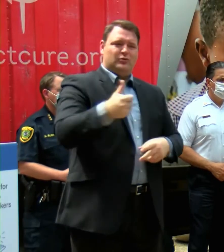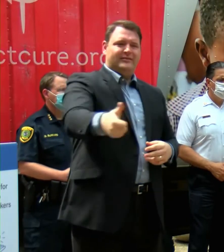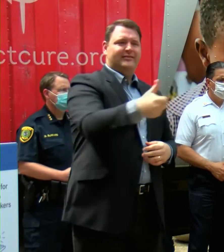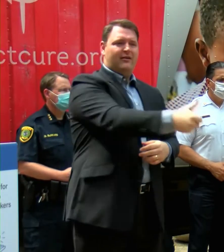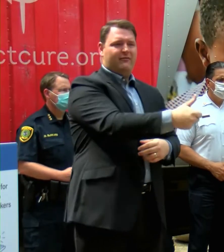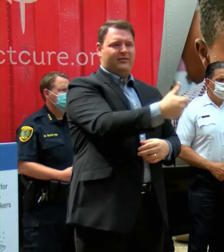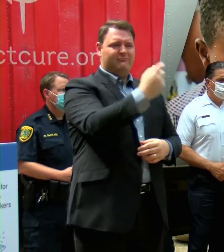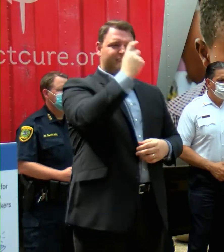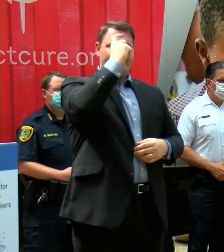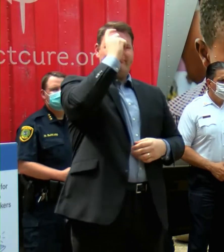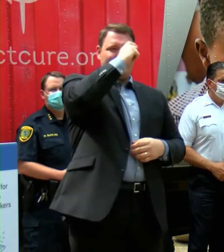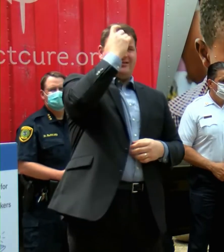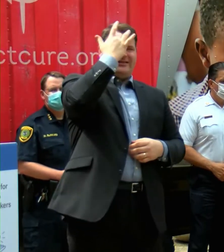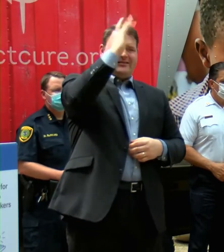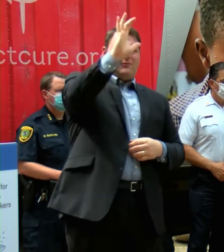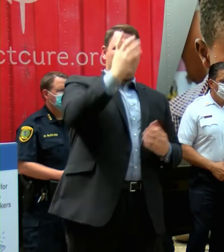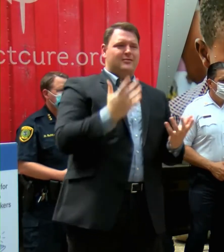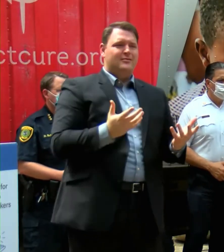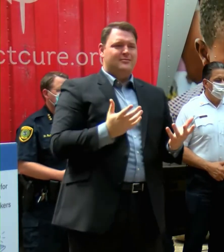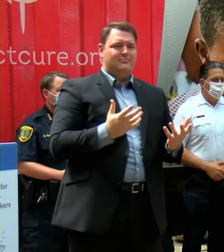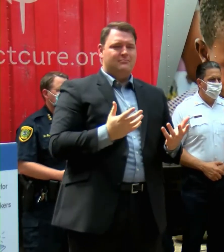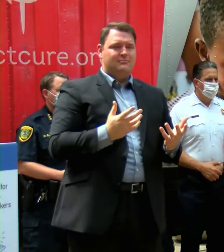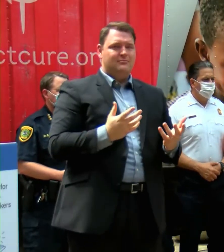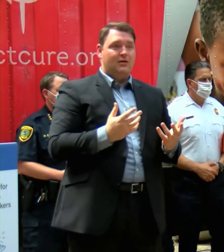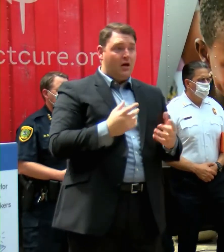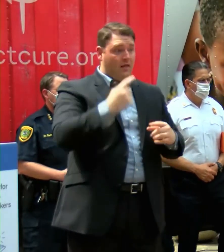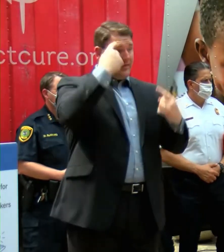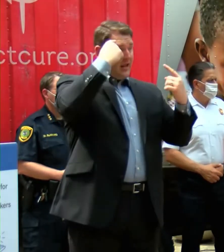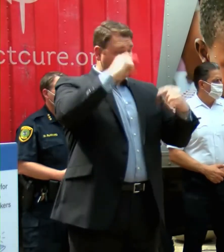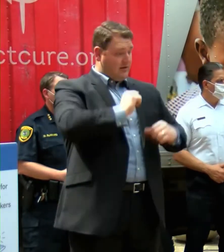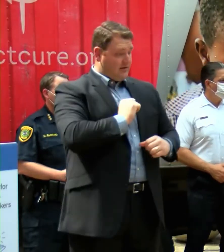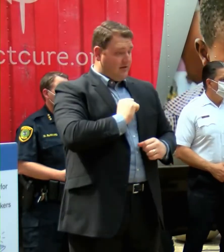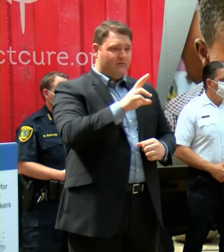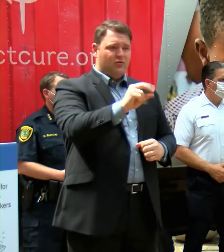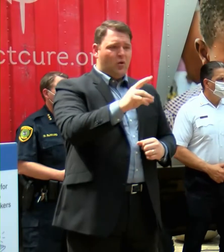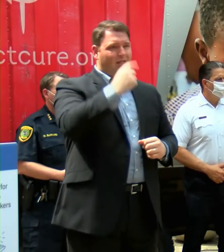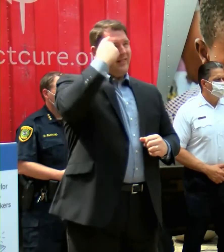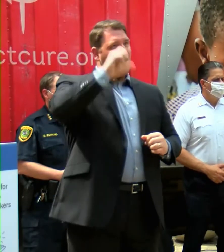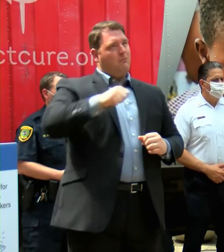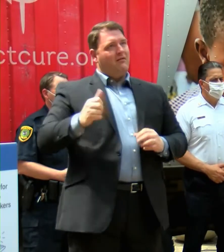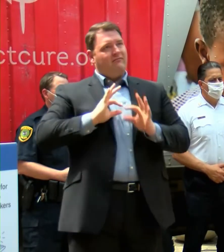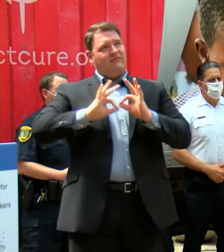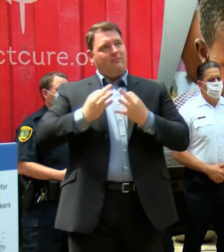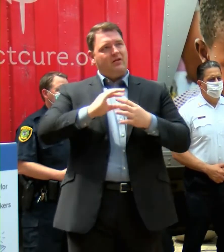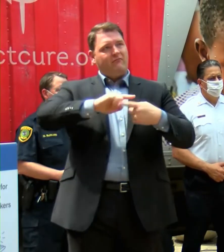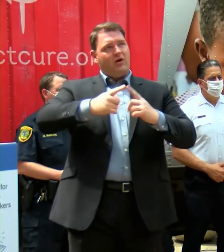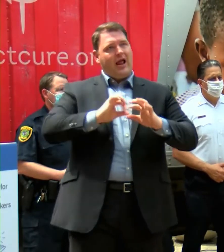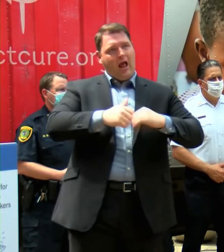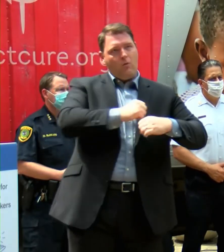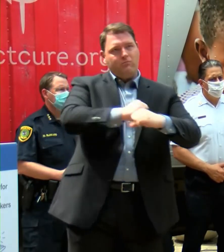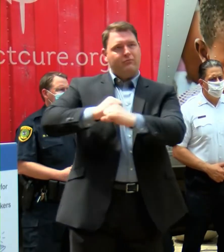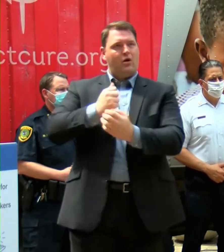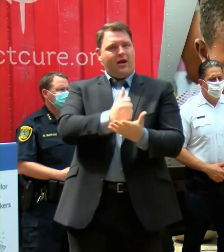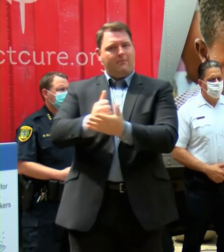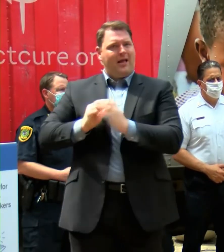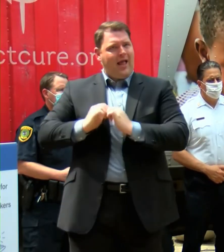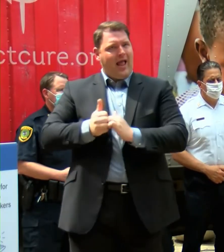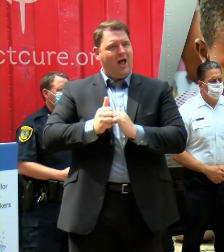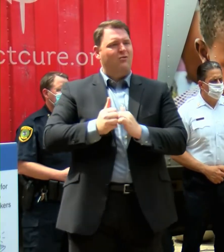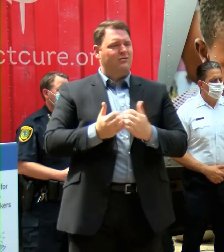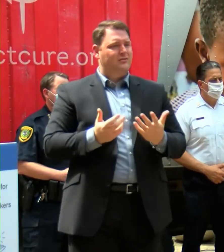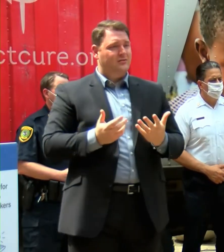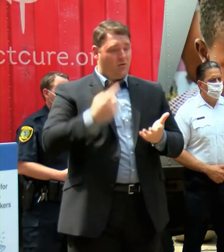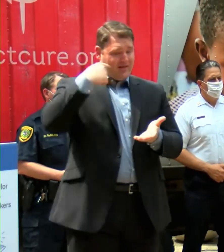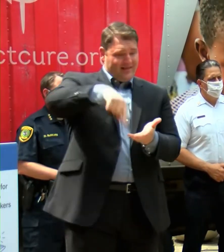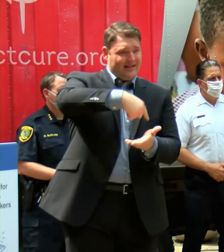this weekend, a tough weekend for people of faith, I'm asking for your faith to be practiced in